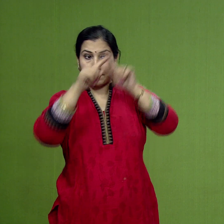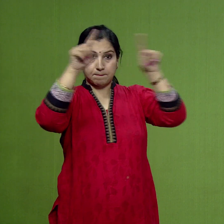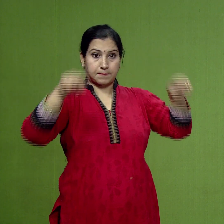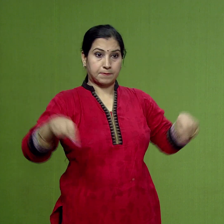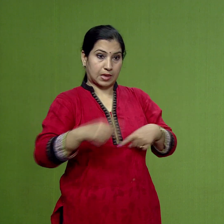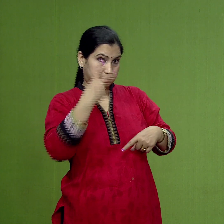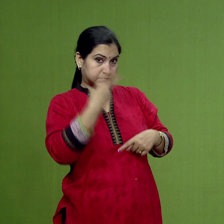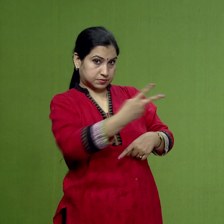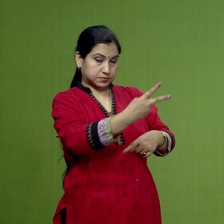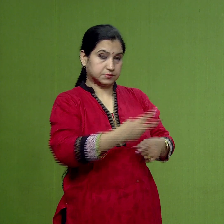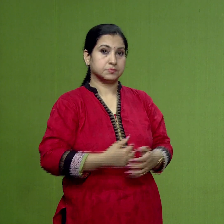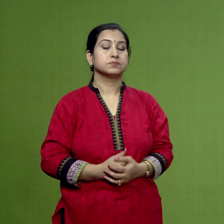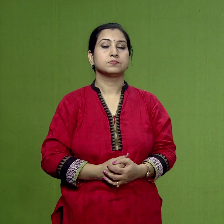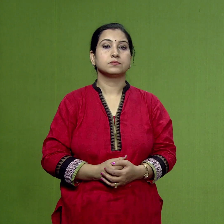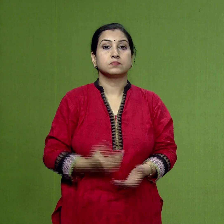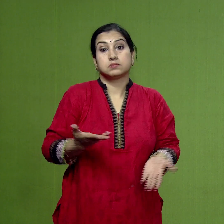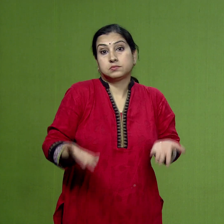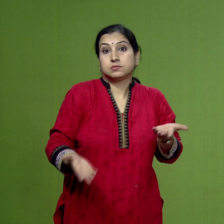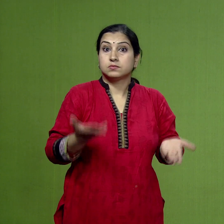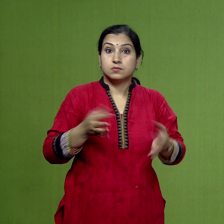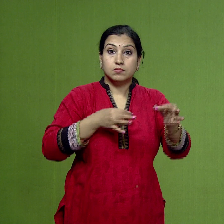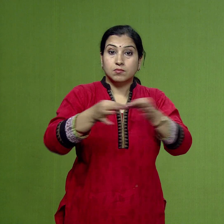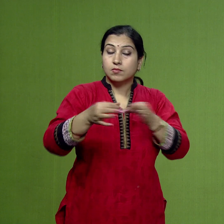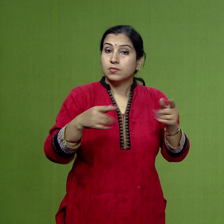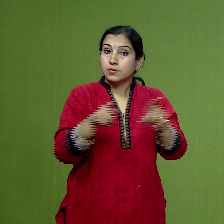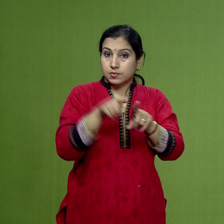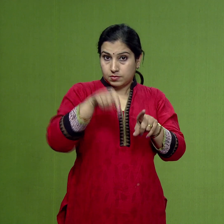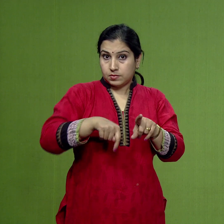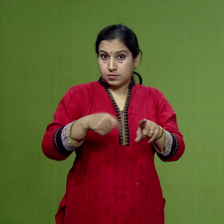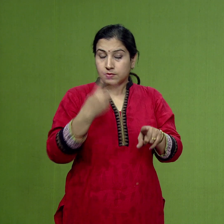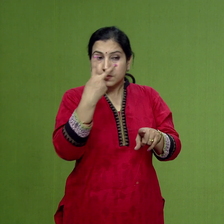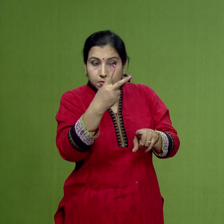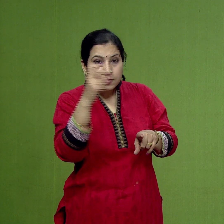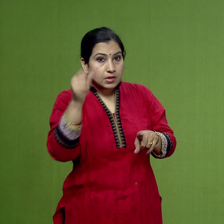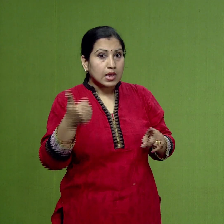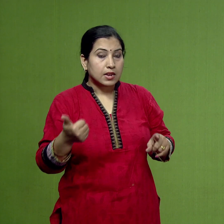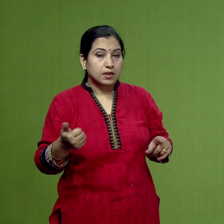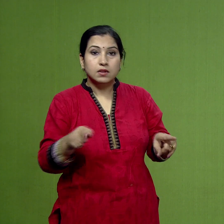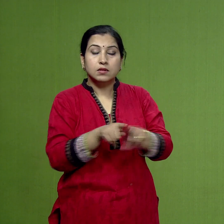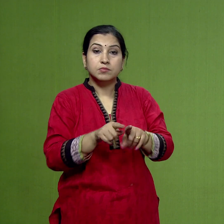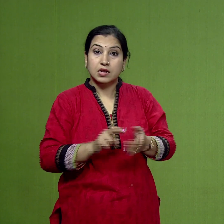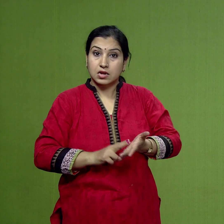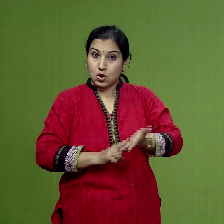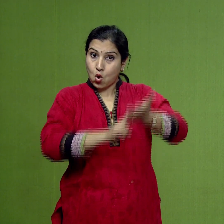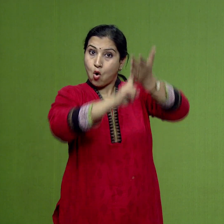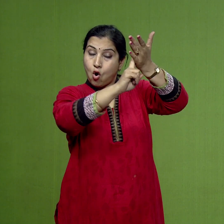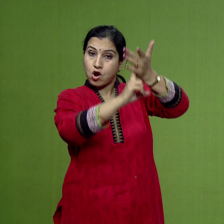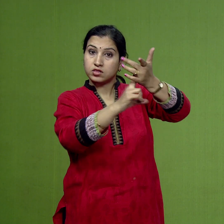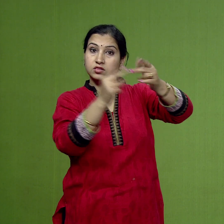map. It can be explained in this form, such as north of,